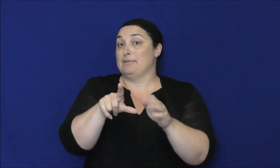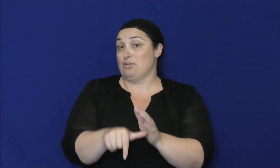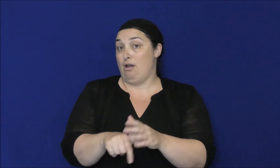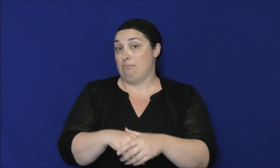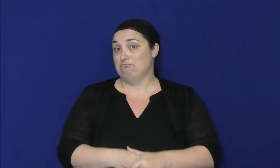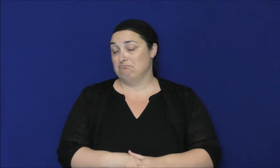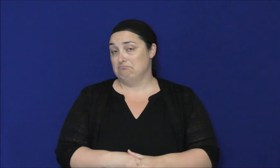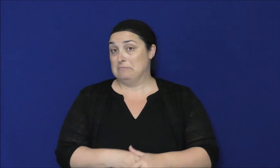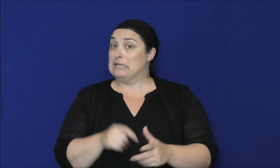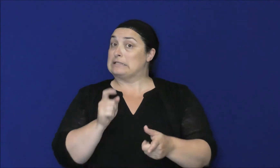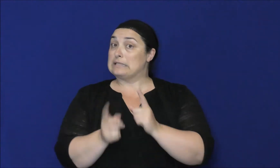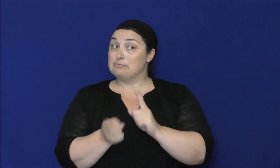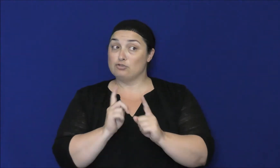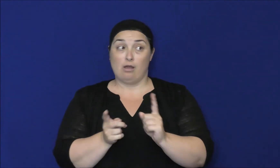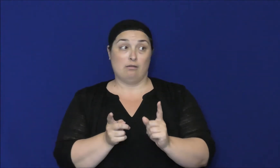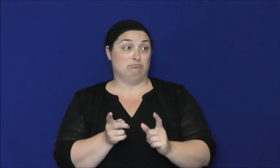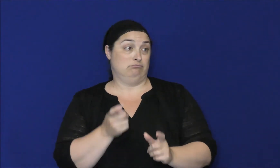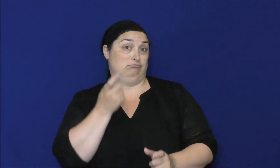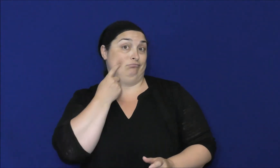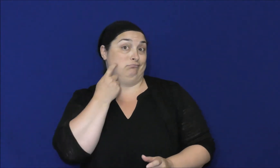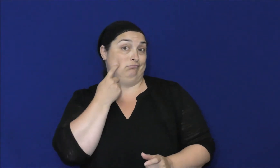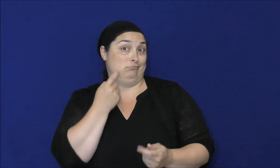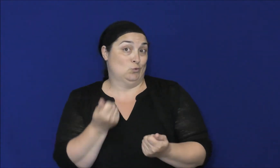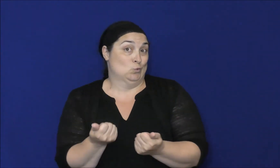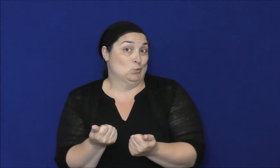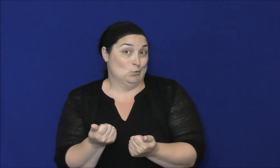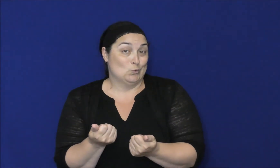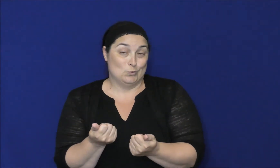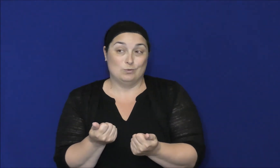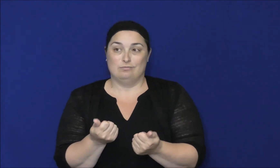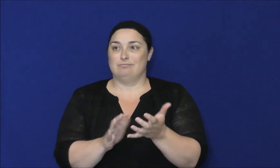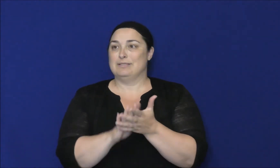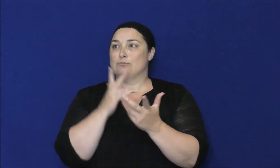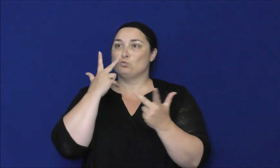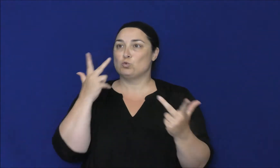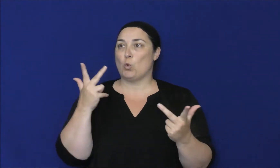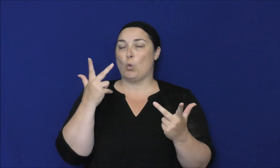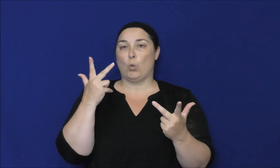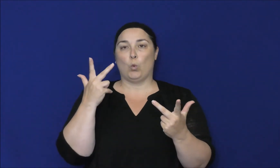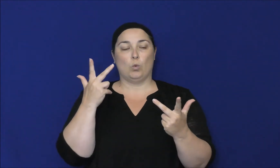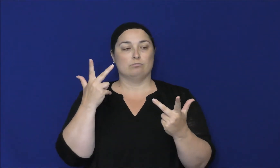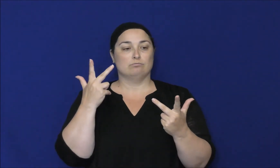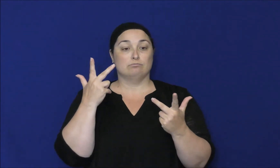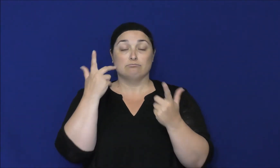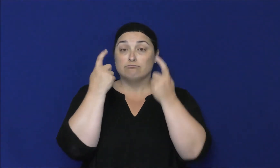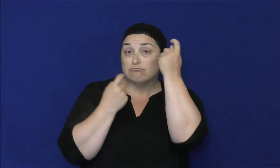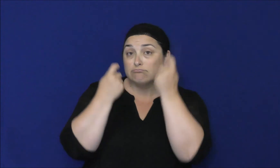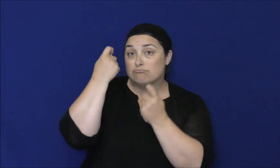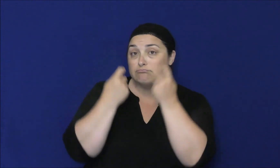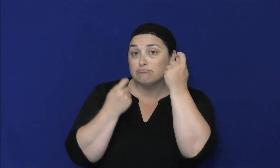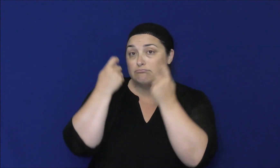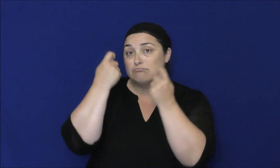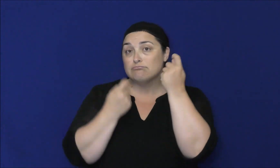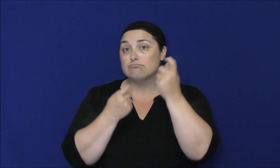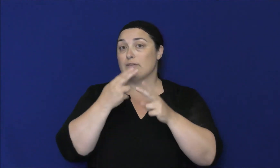sometimes that can be quite convenient. So we can show expressions on our faces for different